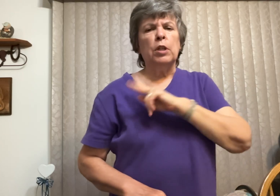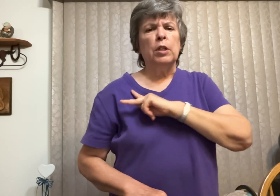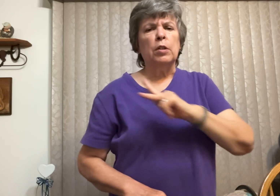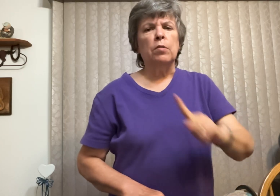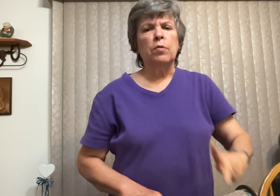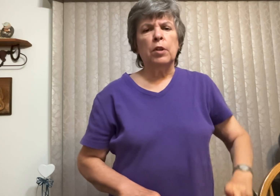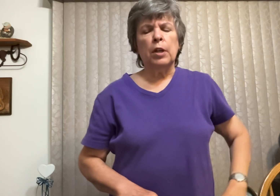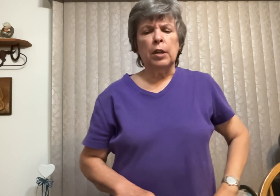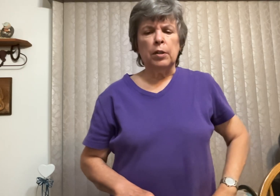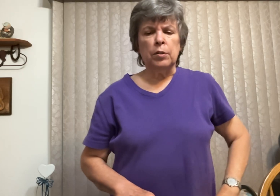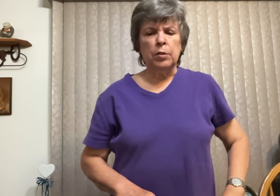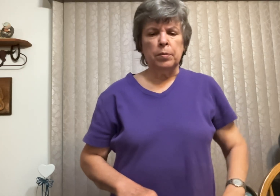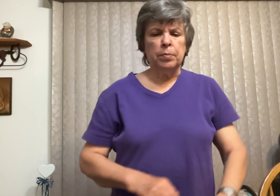of Kings.